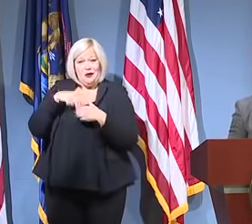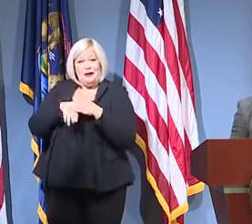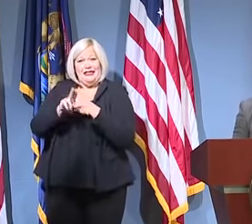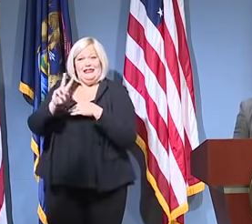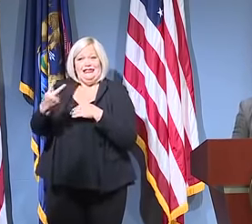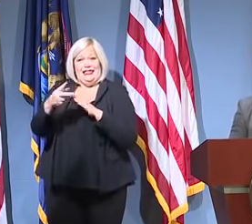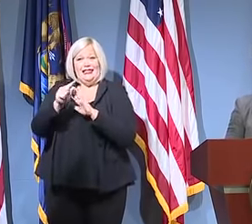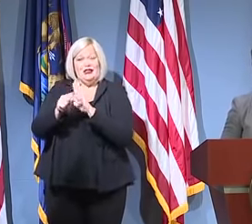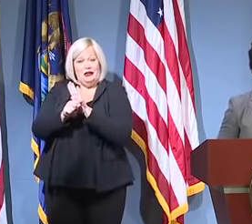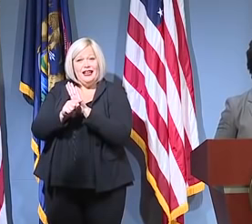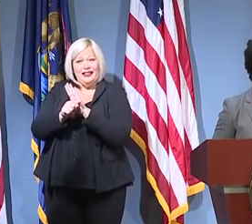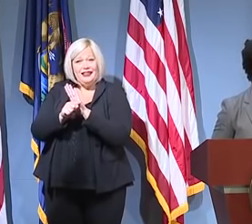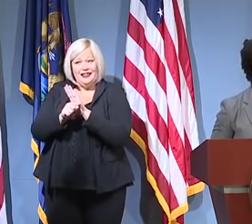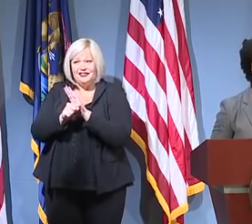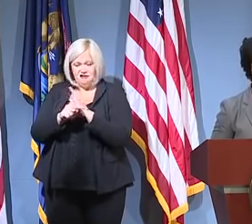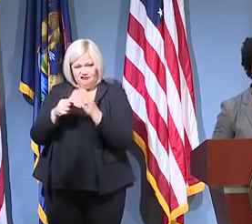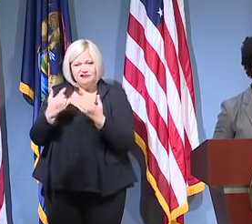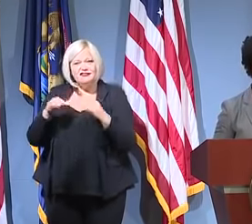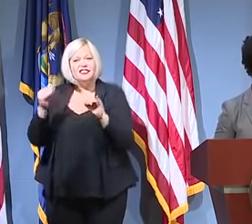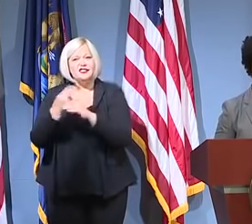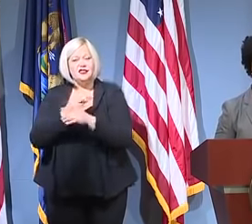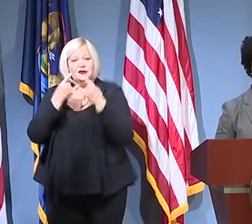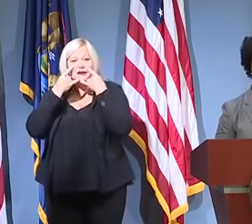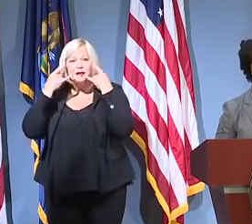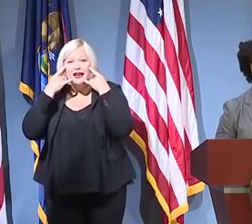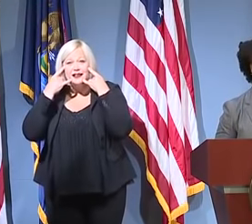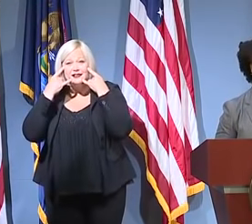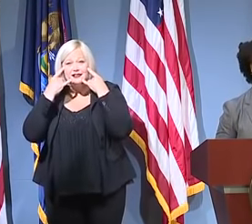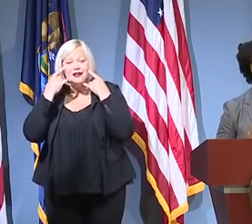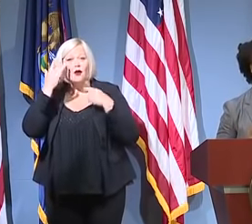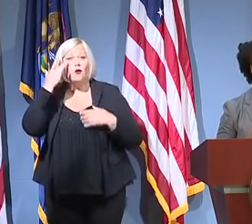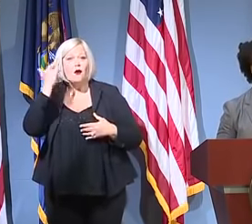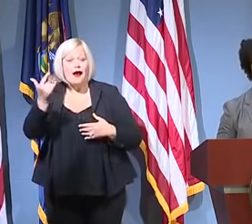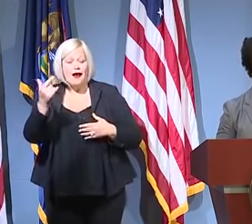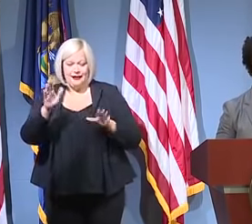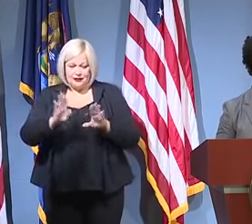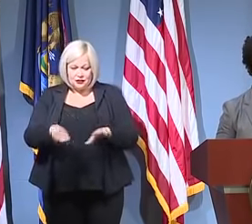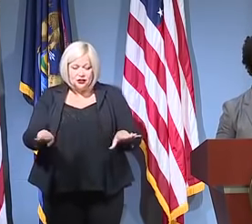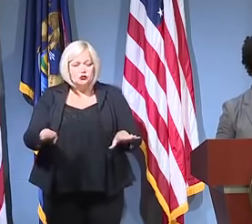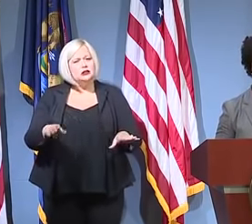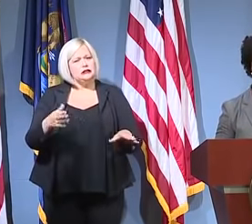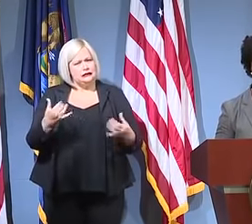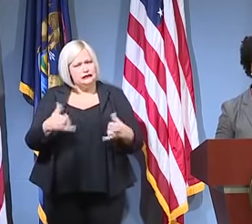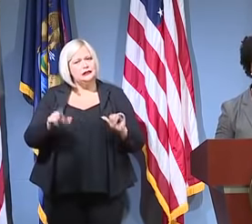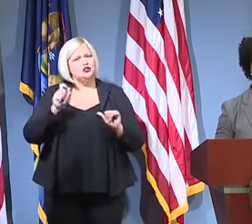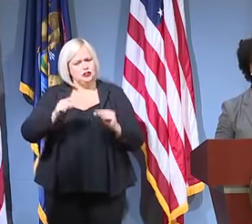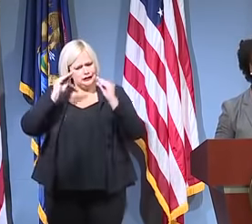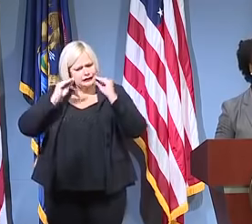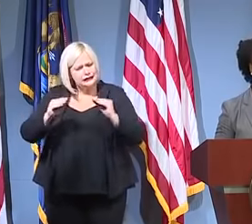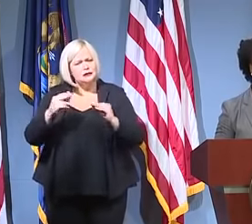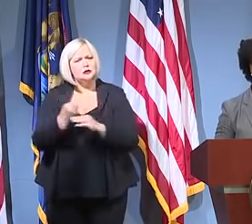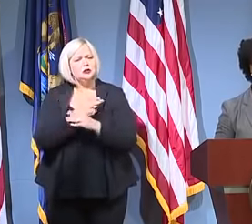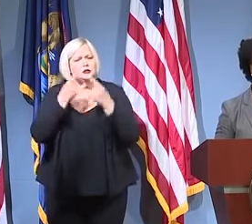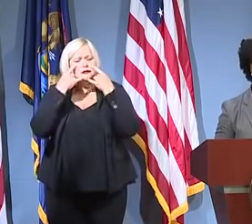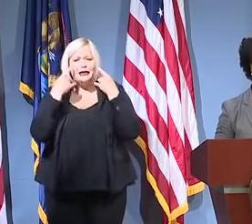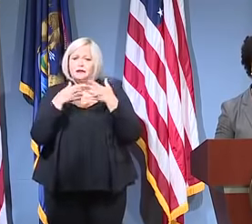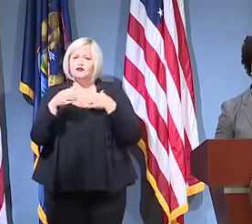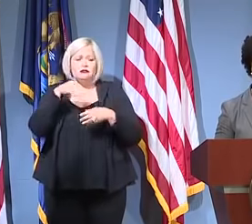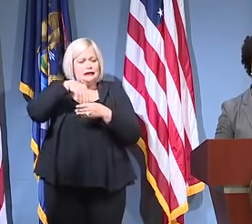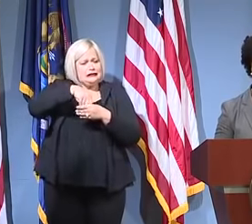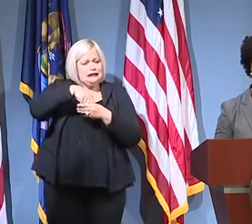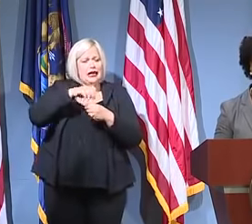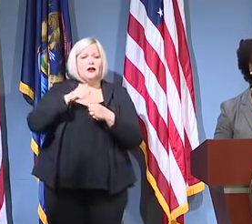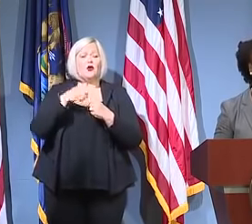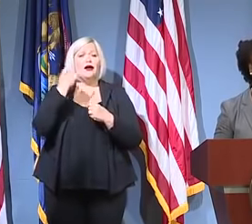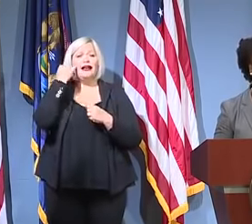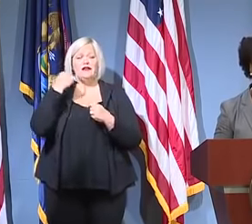2nd grade. Even younger children can and should be taught to wear a mask when they are indoors or if they're going